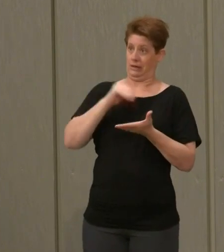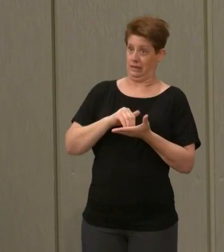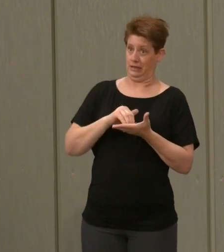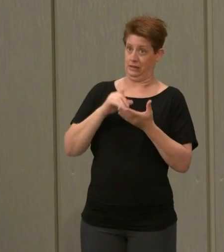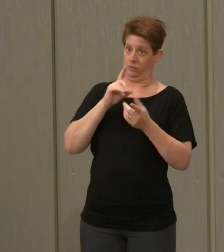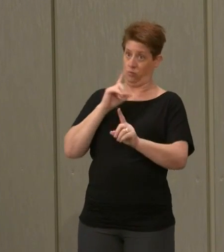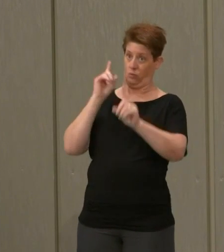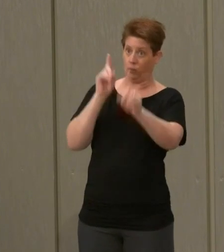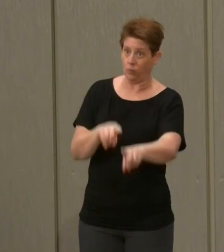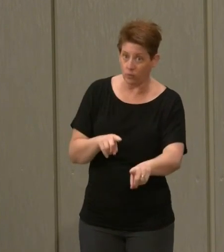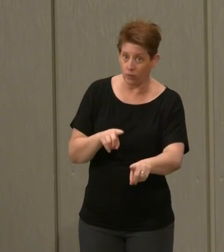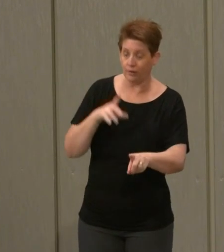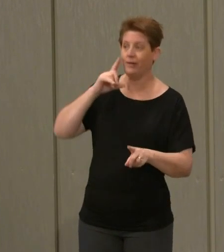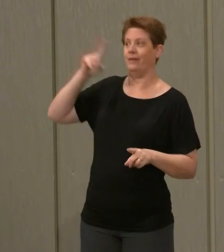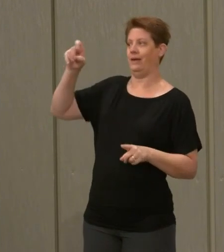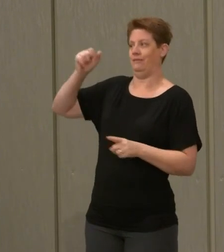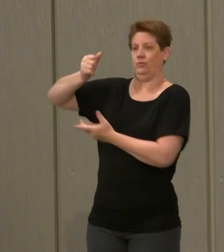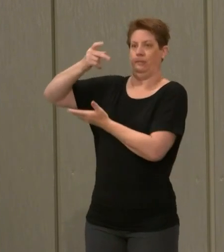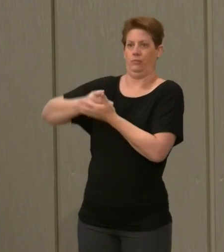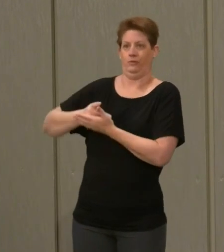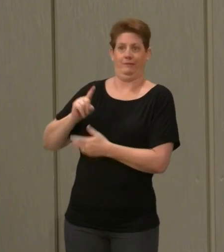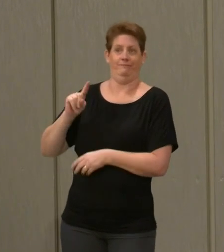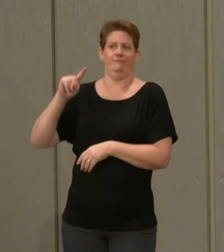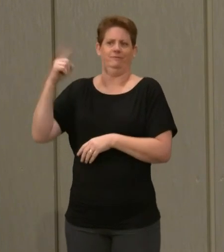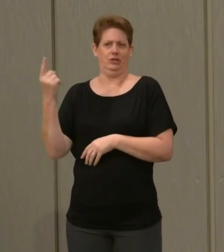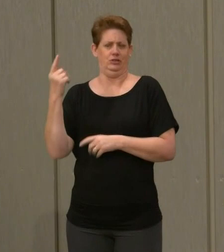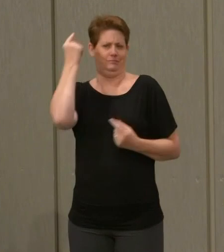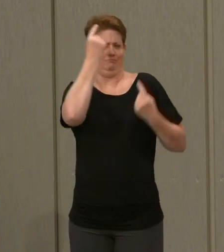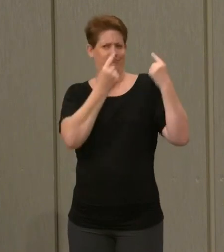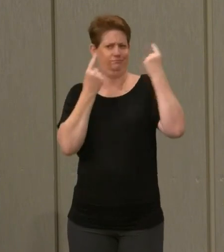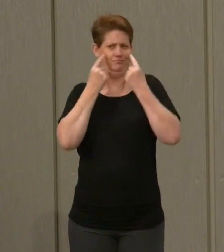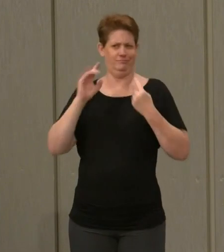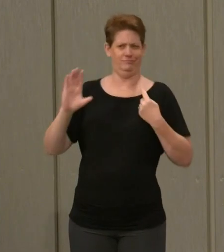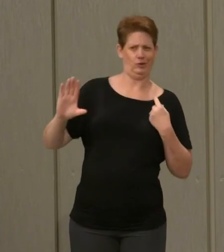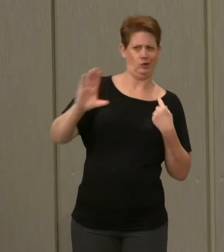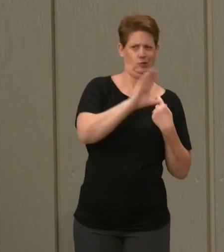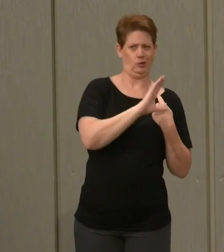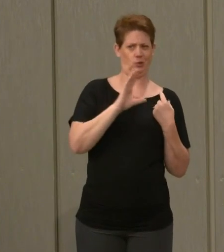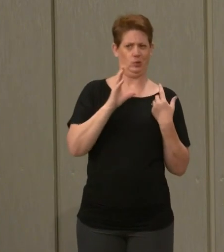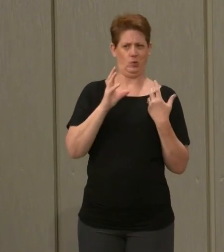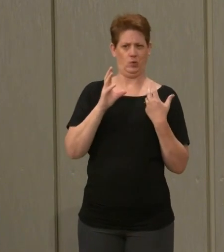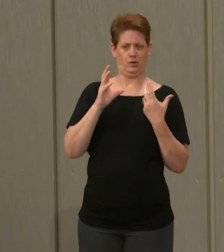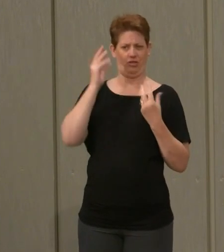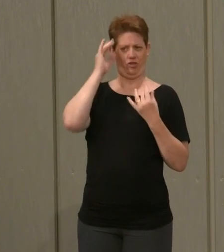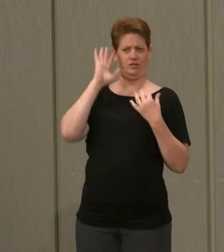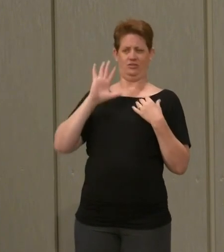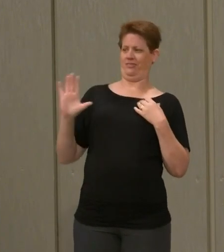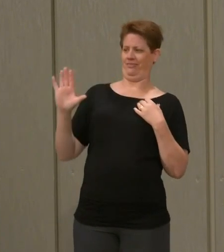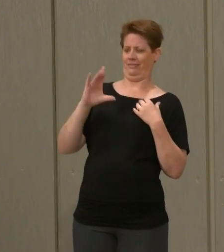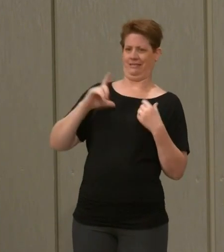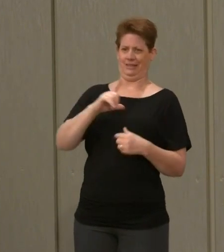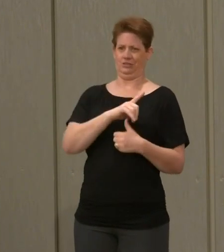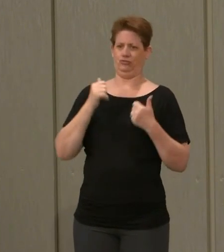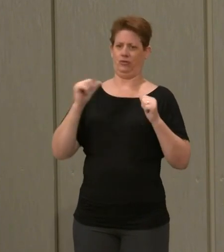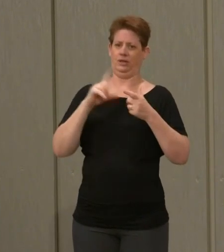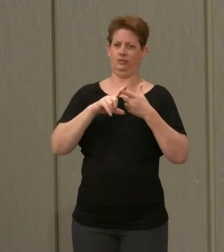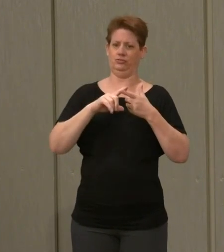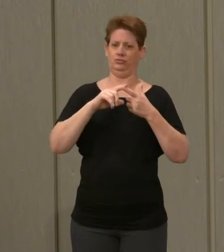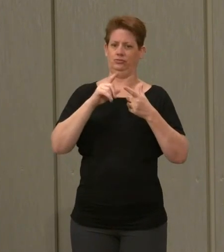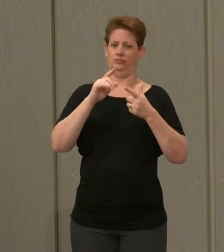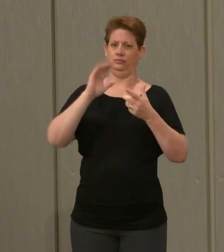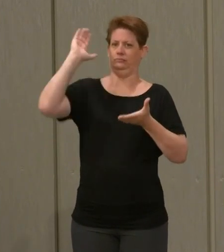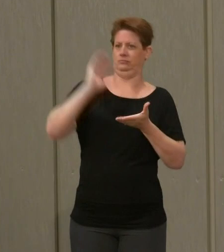to approve it first. And I'm wondering your thoughts on the legislature trying to roll back some of your authority. Well,